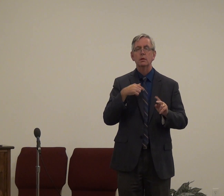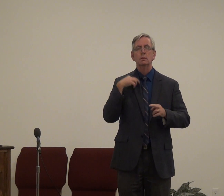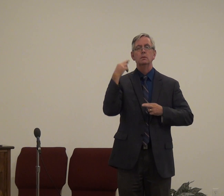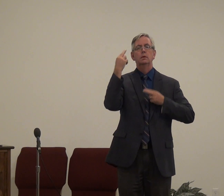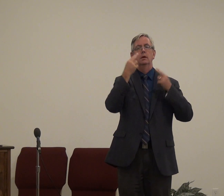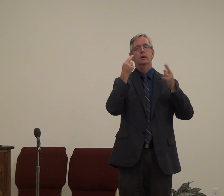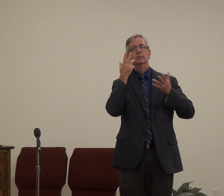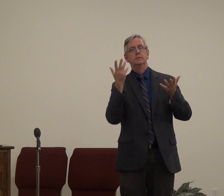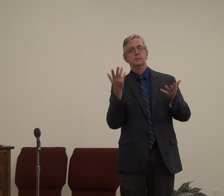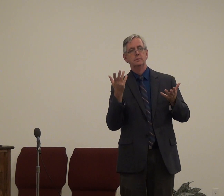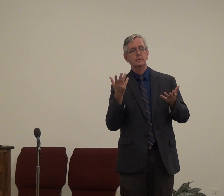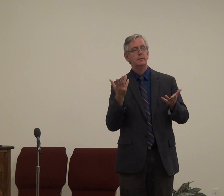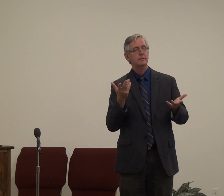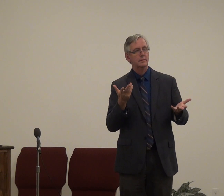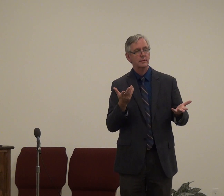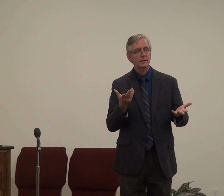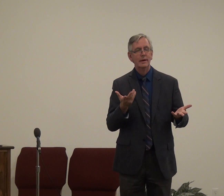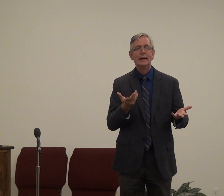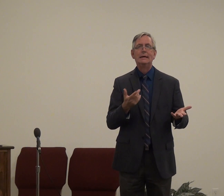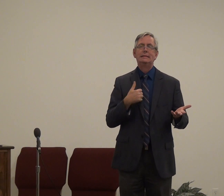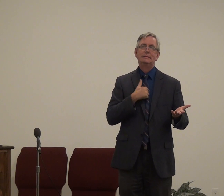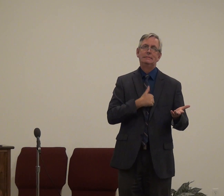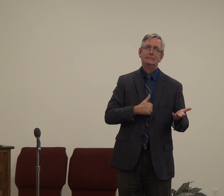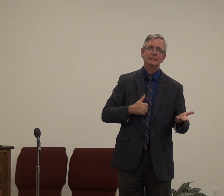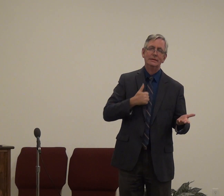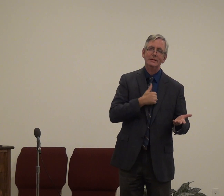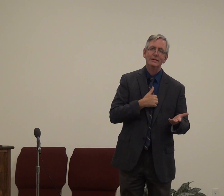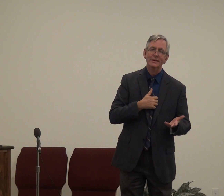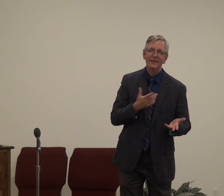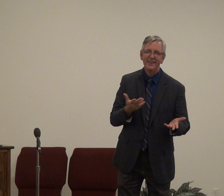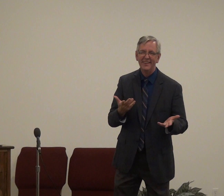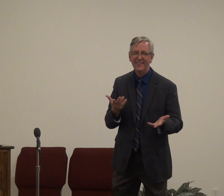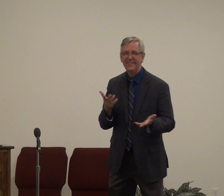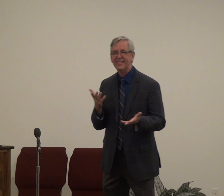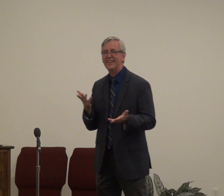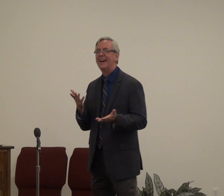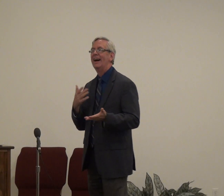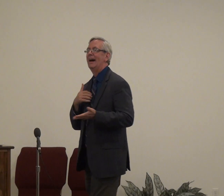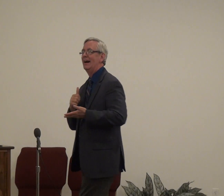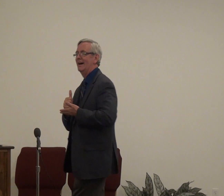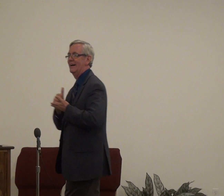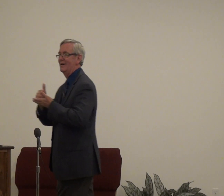like hearing people. And I realize we need to do something, and I'm sorry.